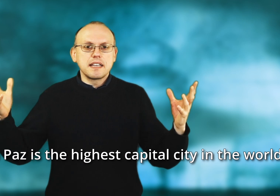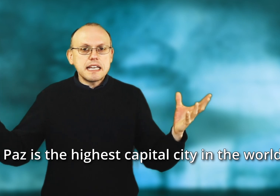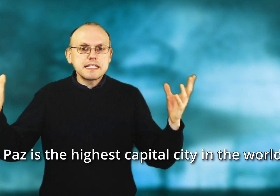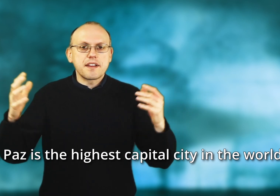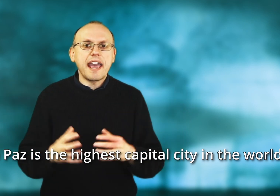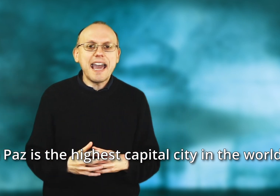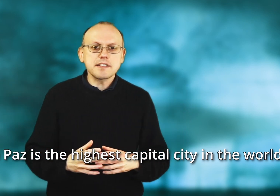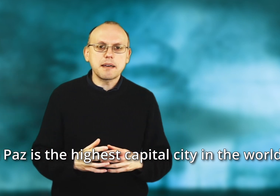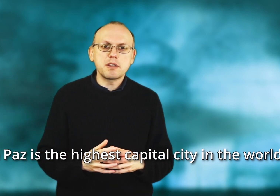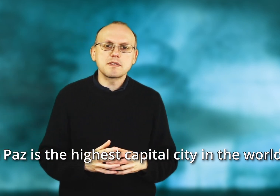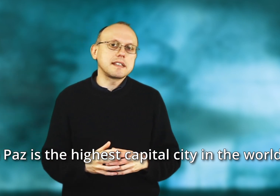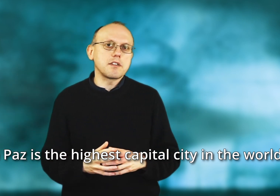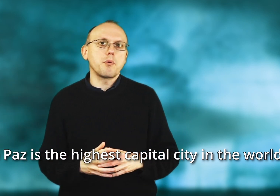is the highest capital city in the world.